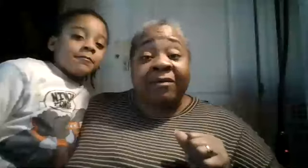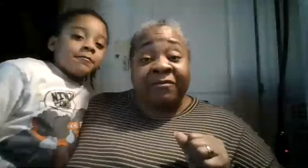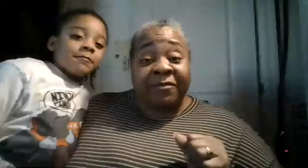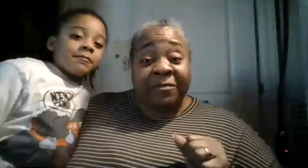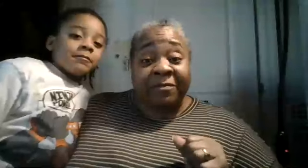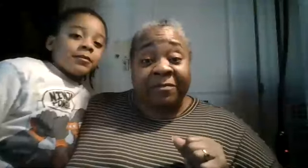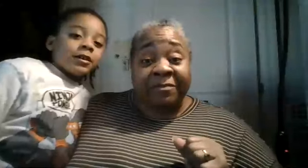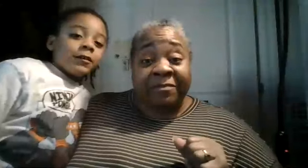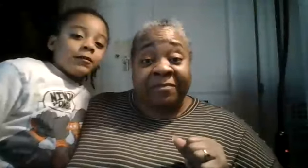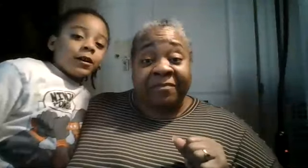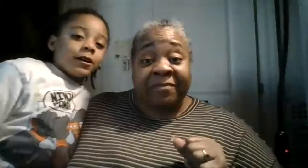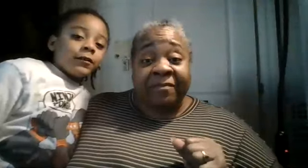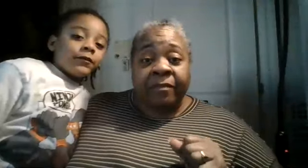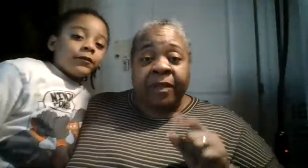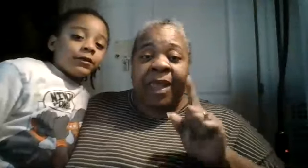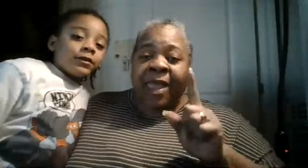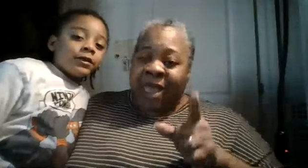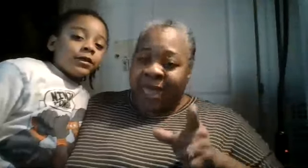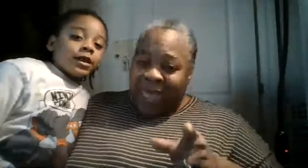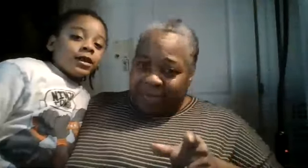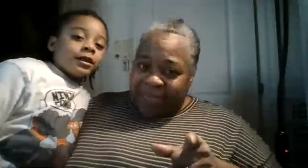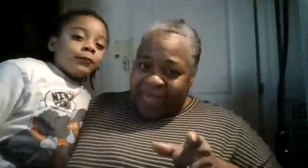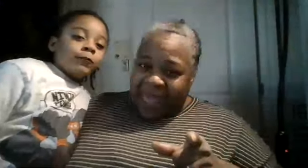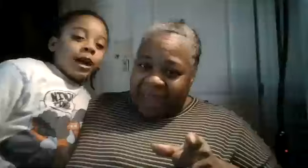love. Be of love. And behave.